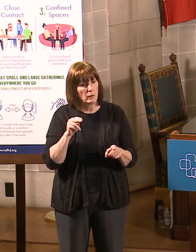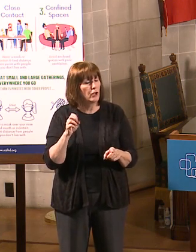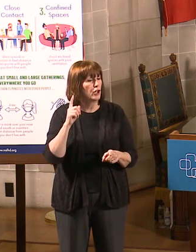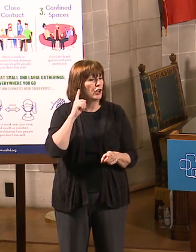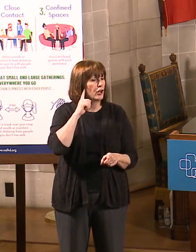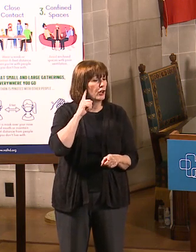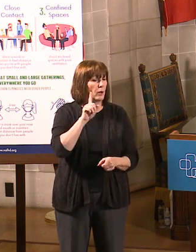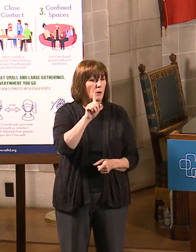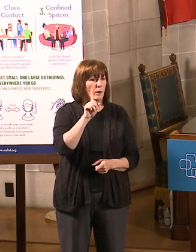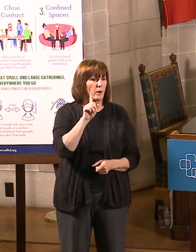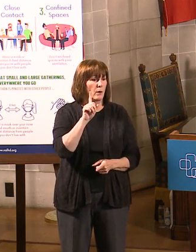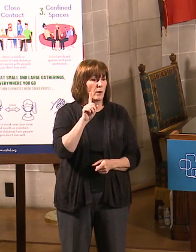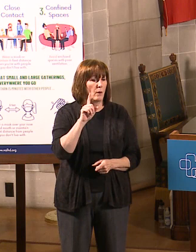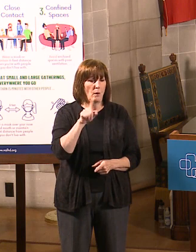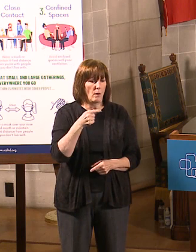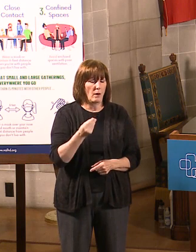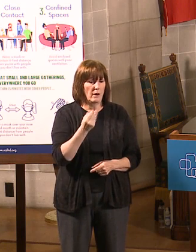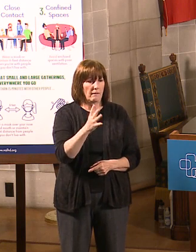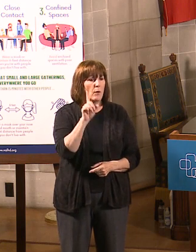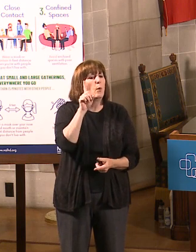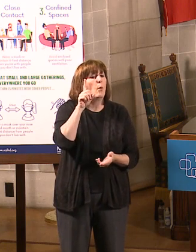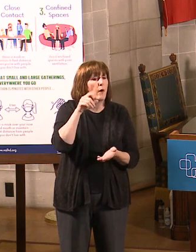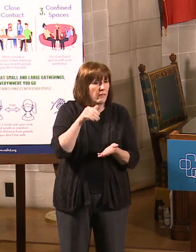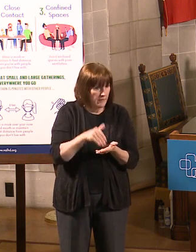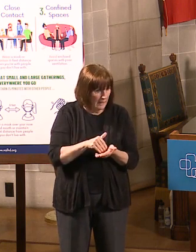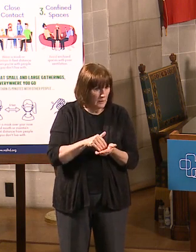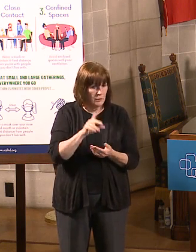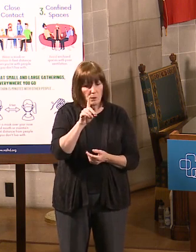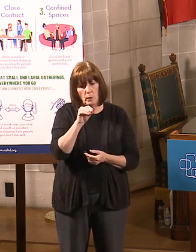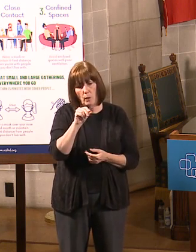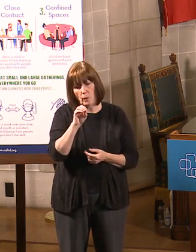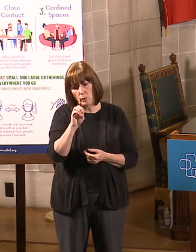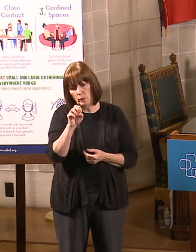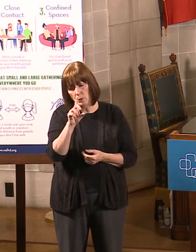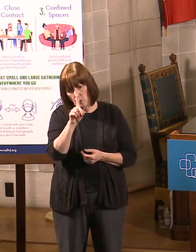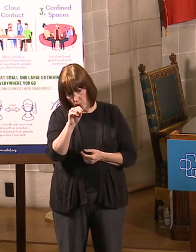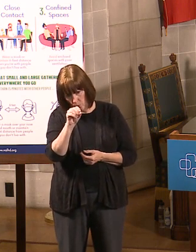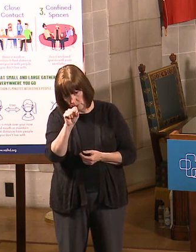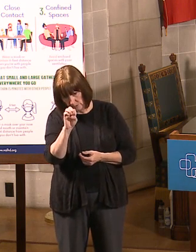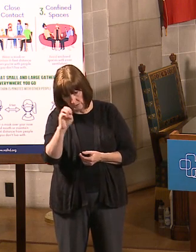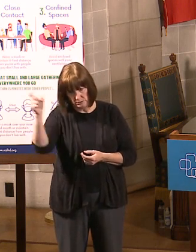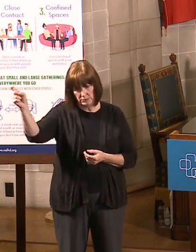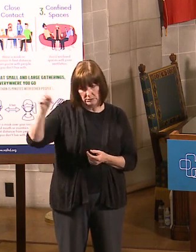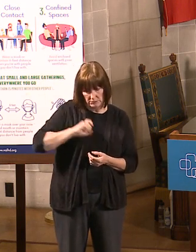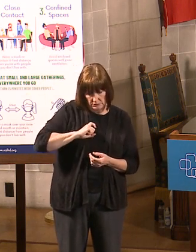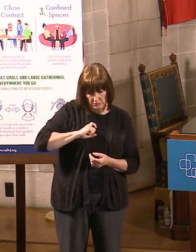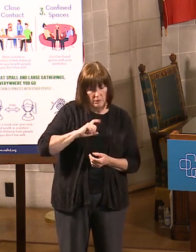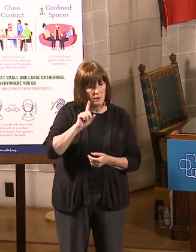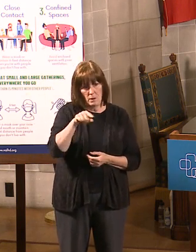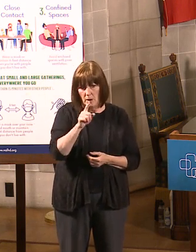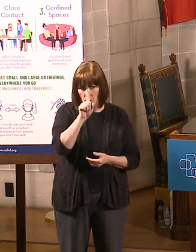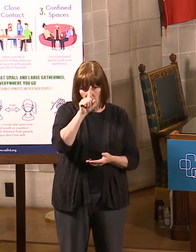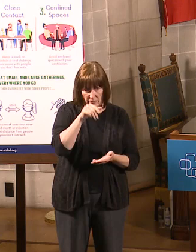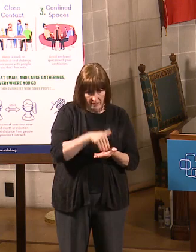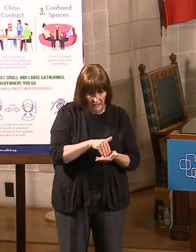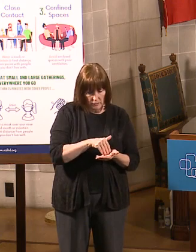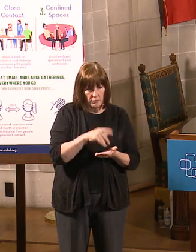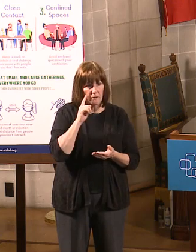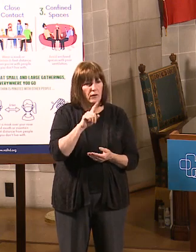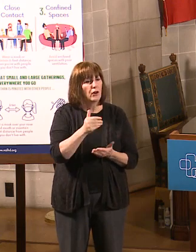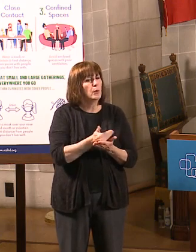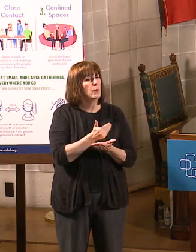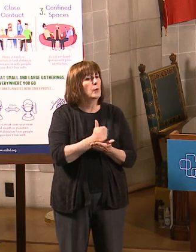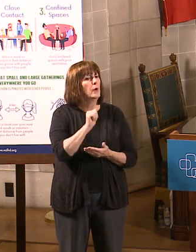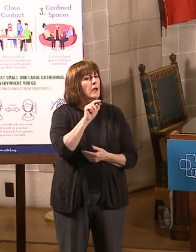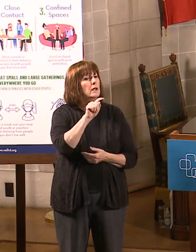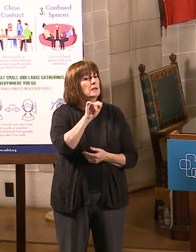1,000 doses, that we are only getting 1,000 doses of the new antibody treatment coming to Nebraska. Is this really enough considering our population is much higher,